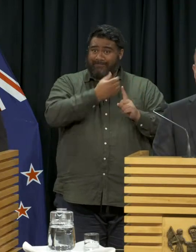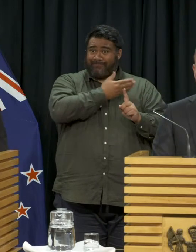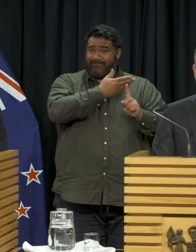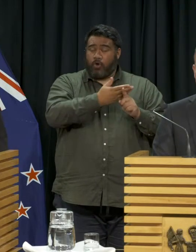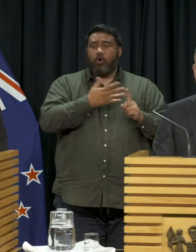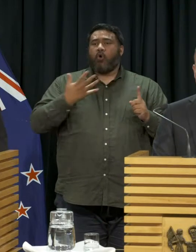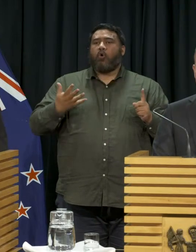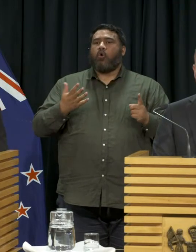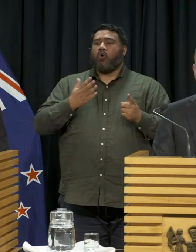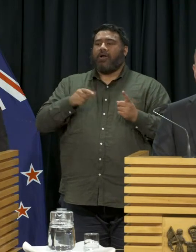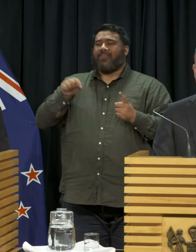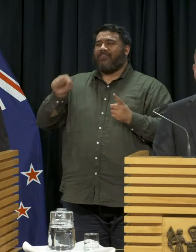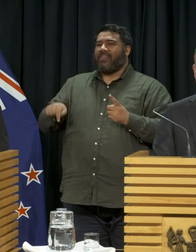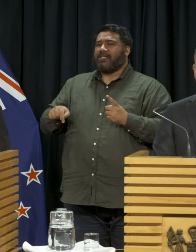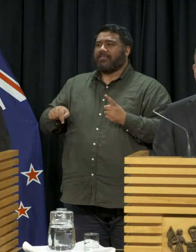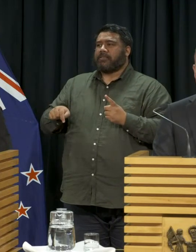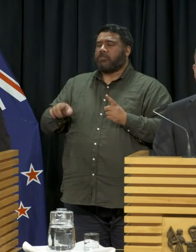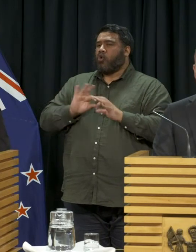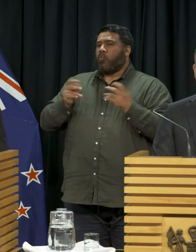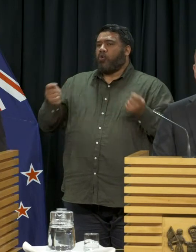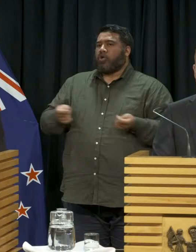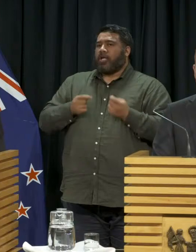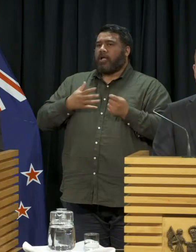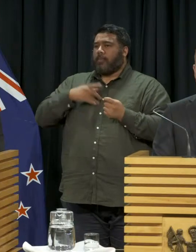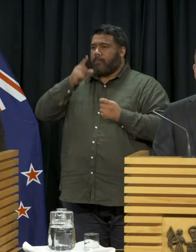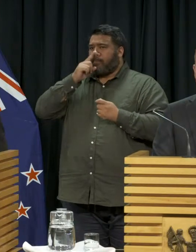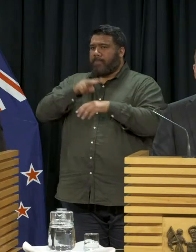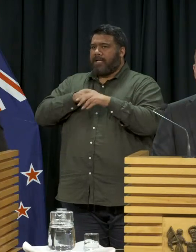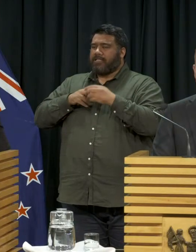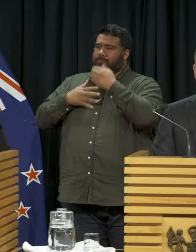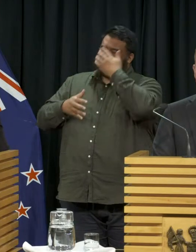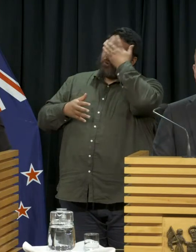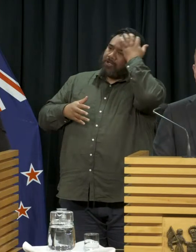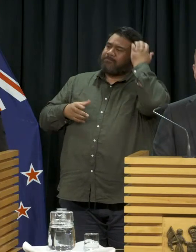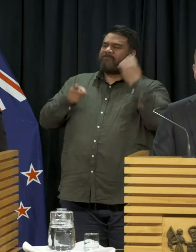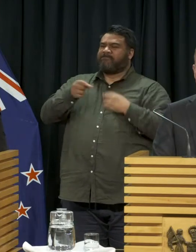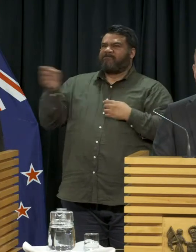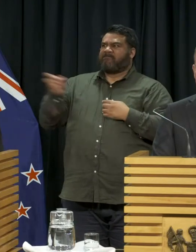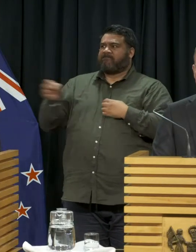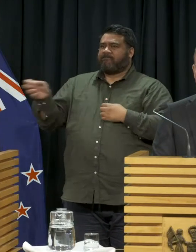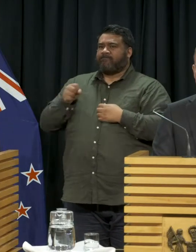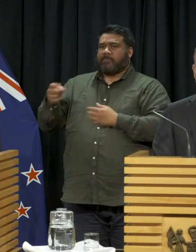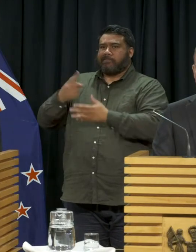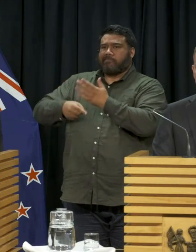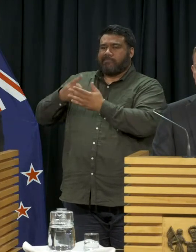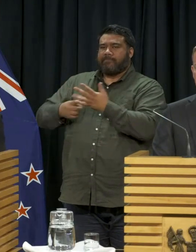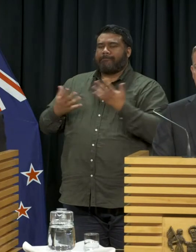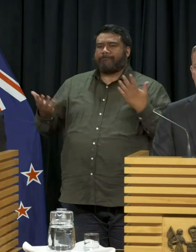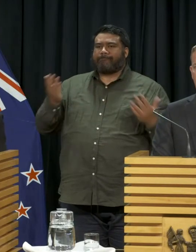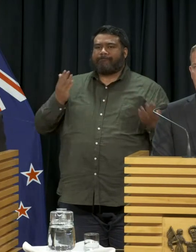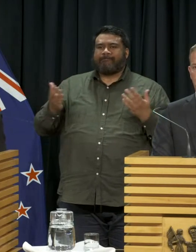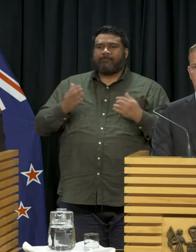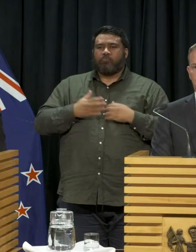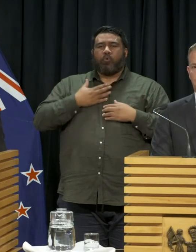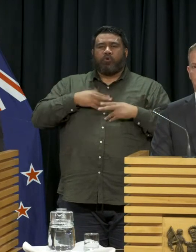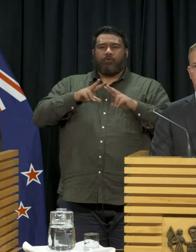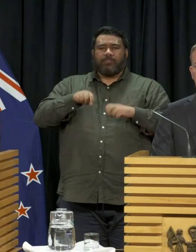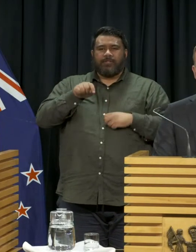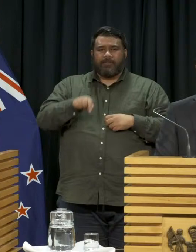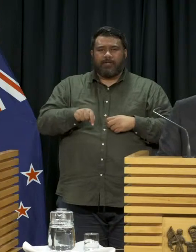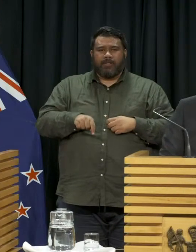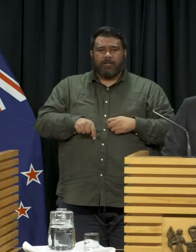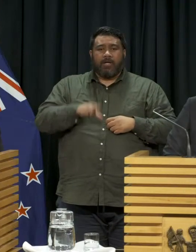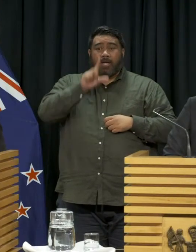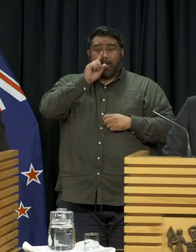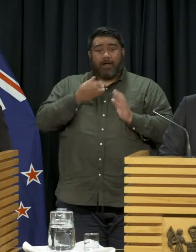subjective approach being taken? And that's a conversation I'd like to have with some of those organisations. Memorial service. Can I add